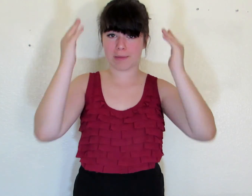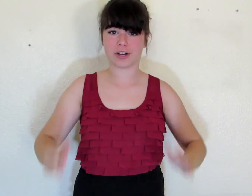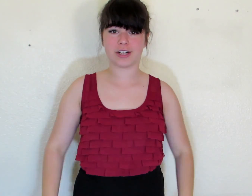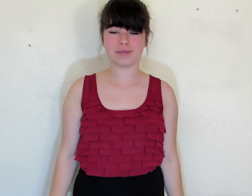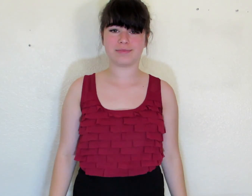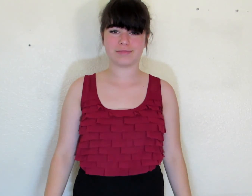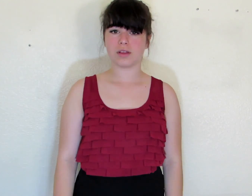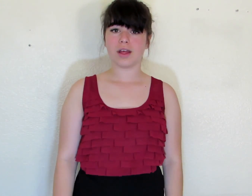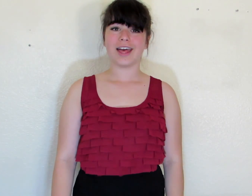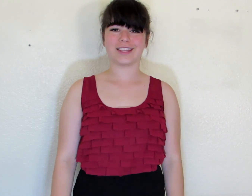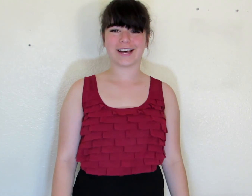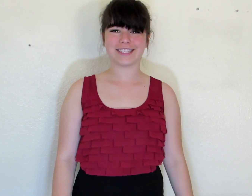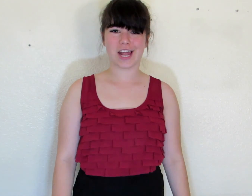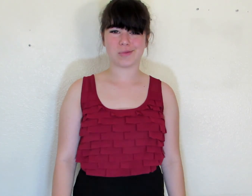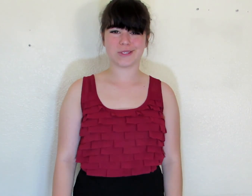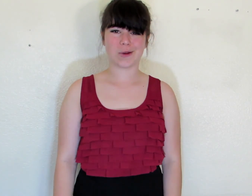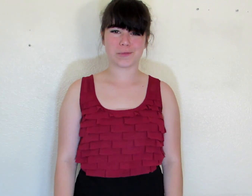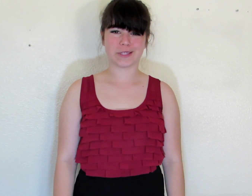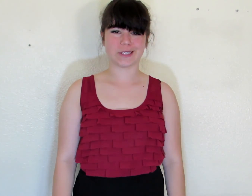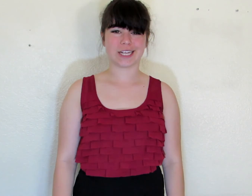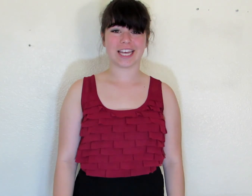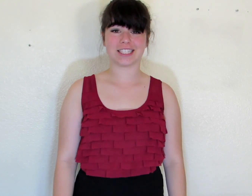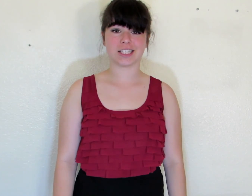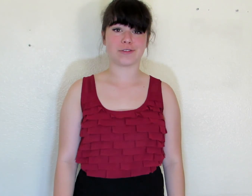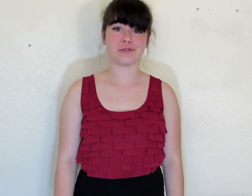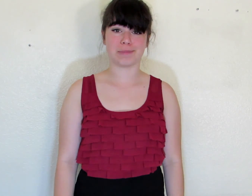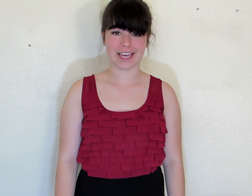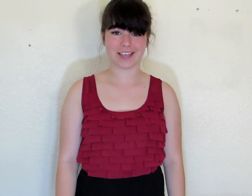stubborn. And the last animal sign we'll be learning is the sign for pig.